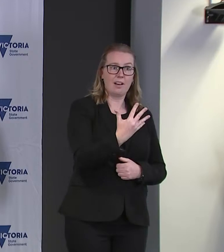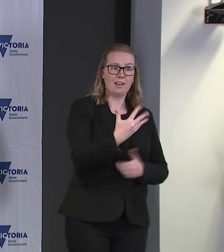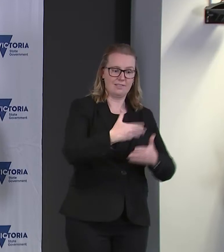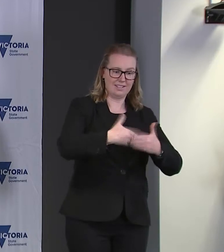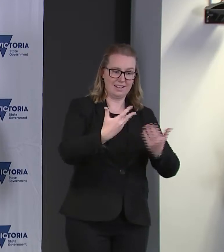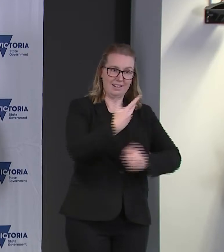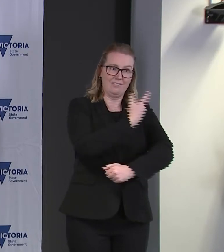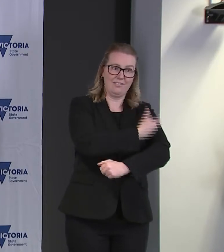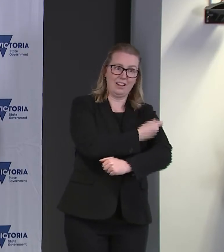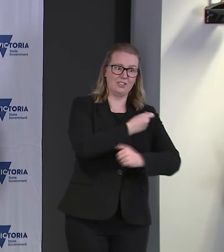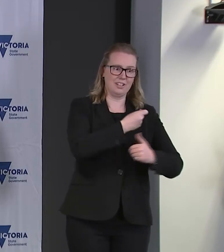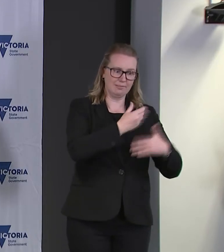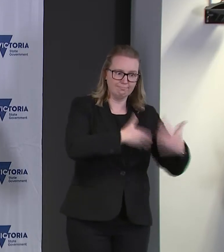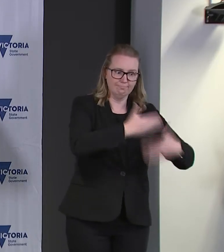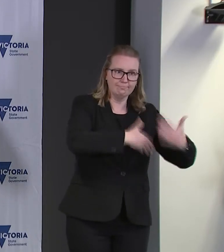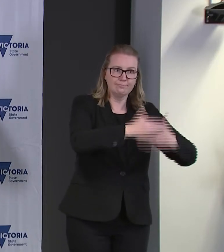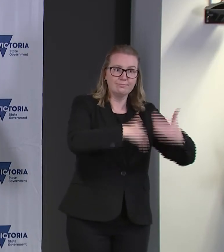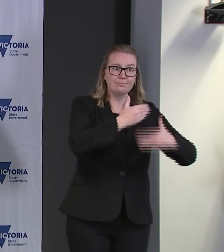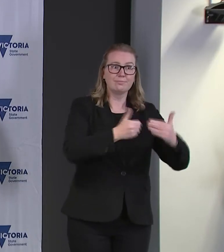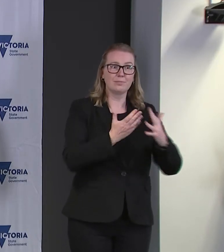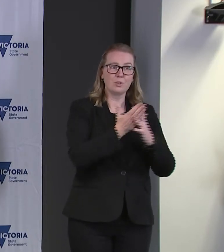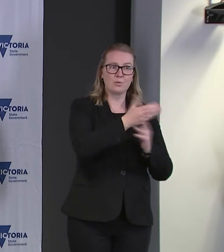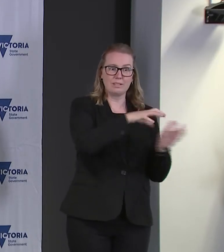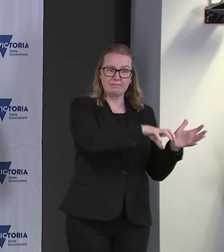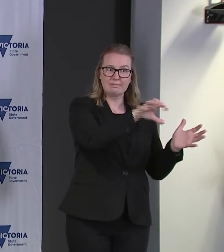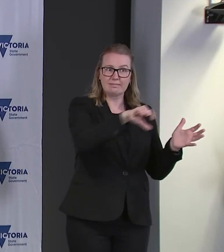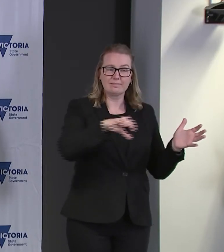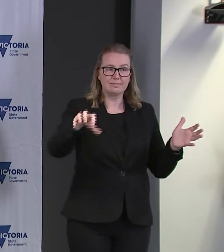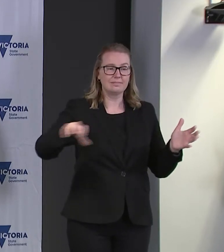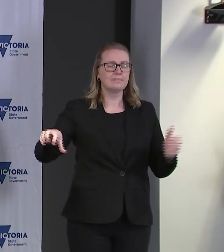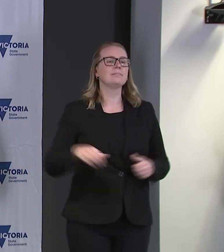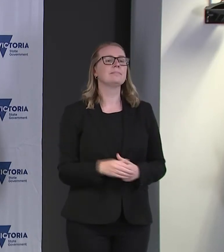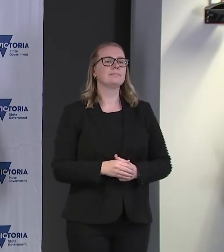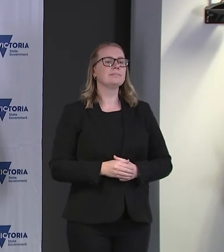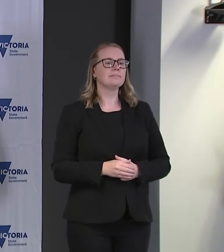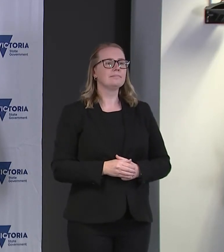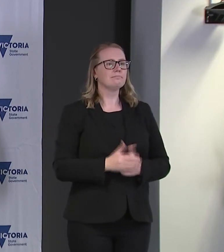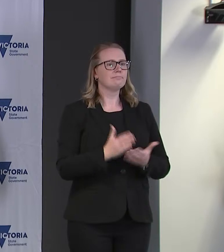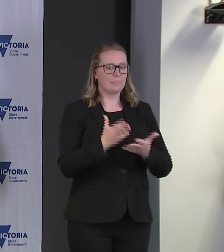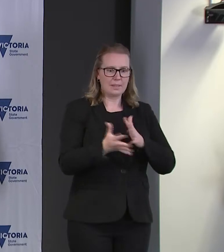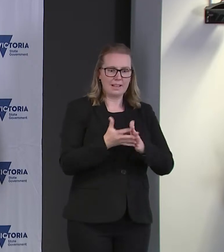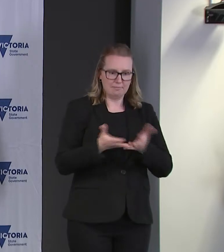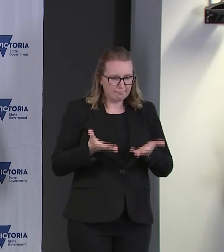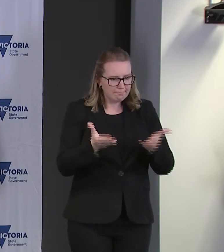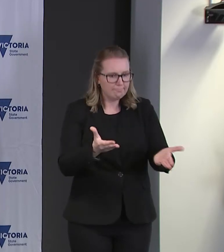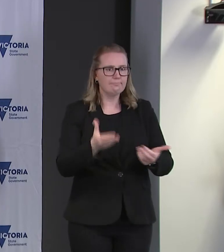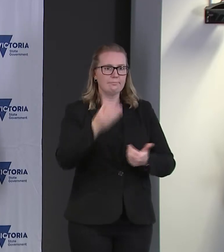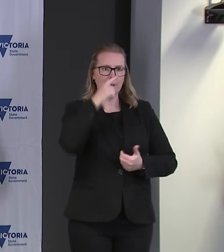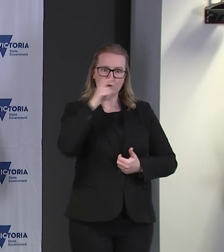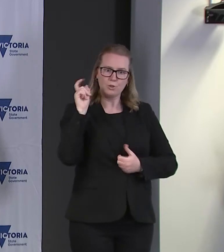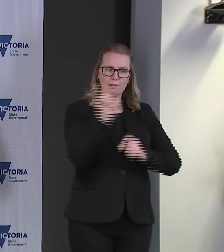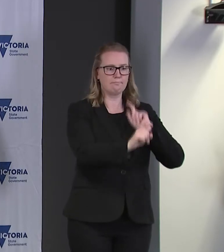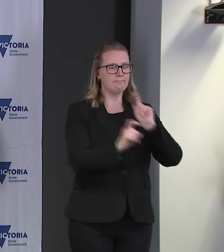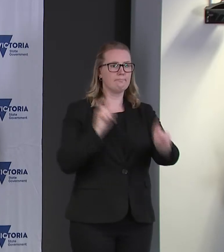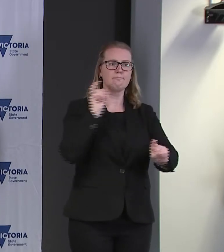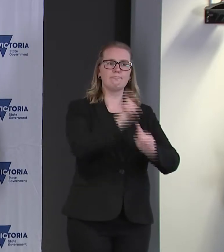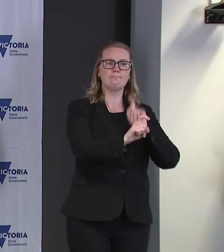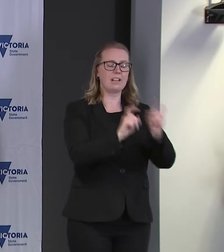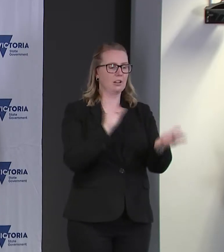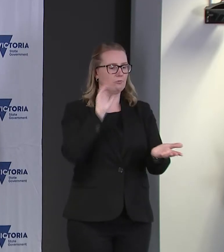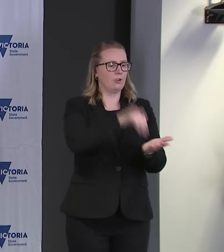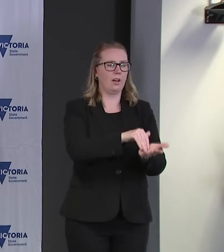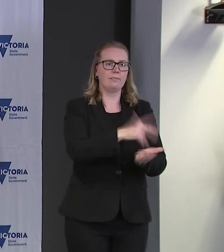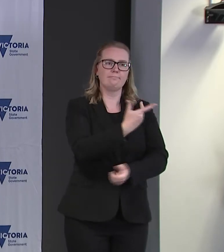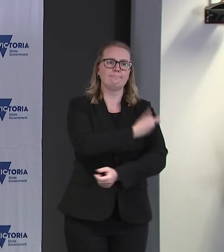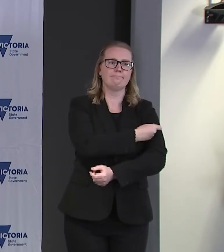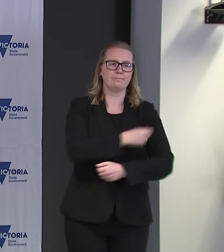blitz at state clinics, and where we've been providing them walk-up access to those clinics. I can